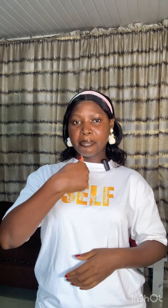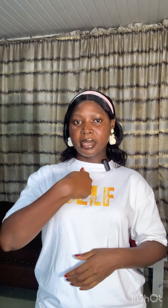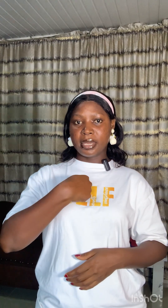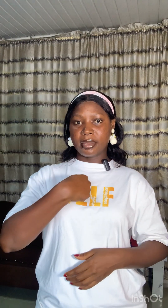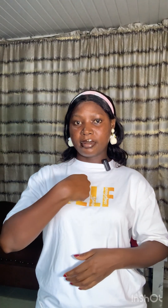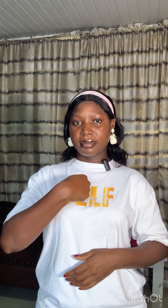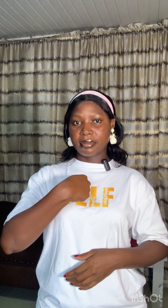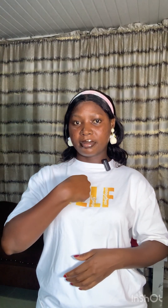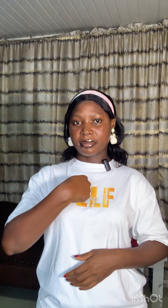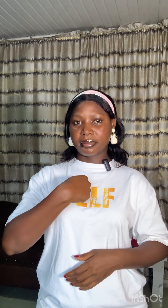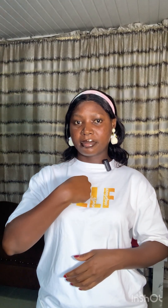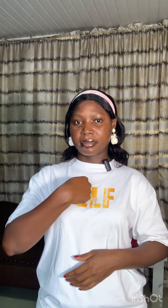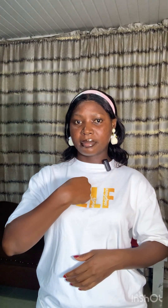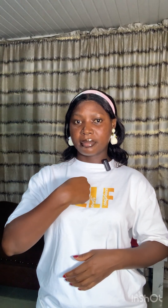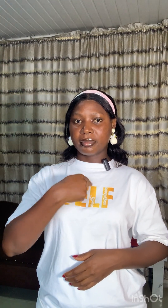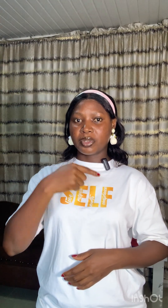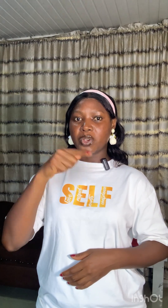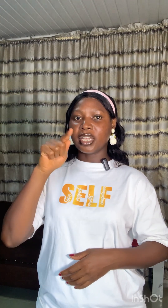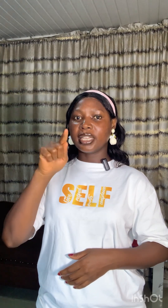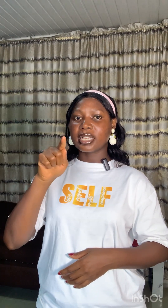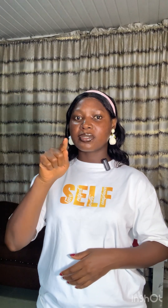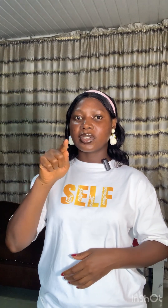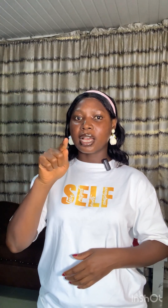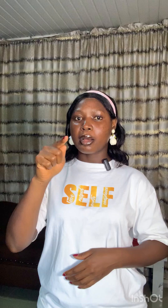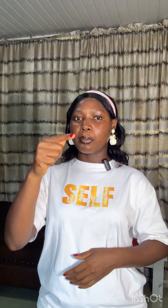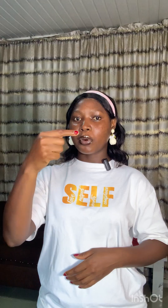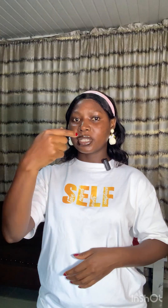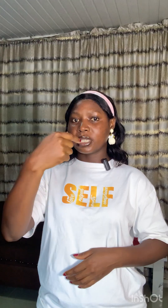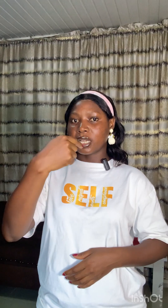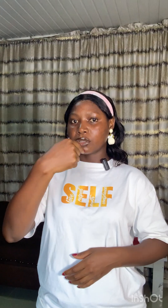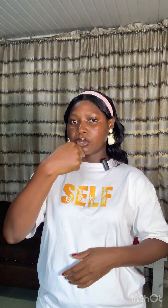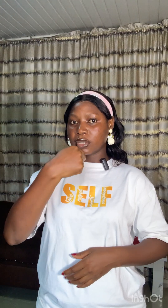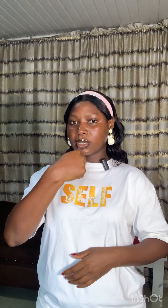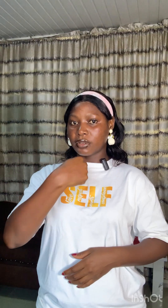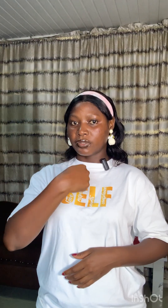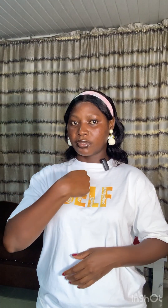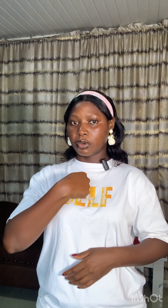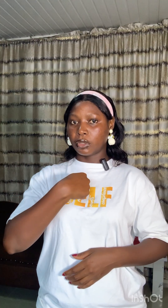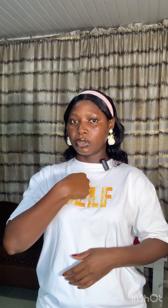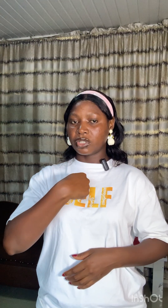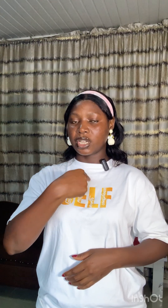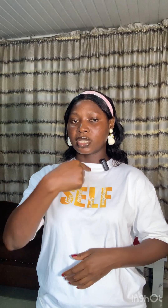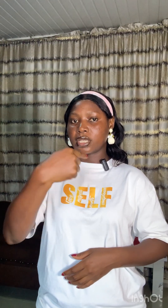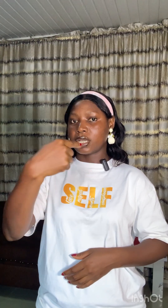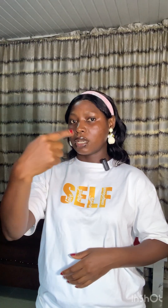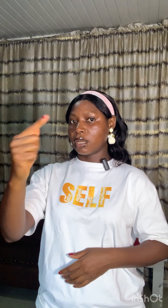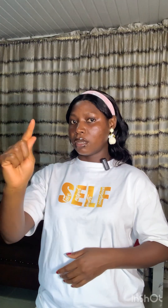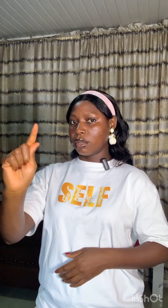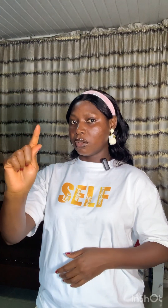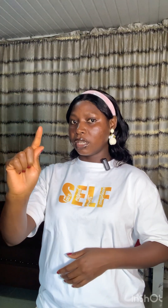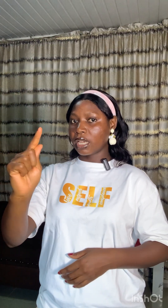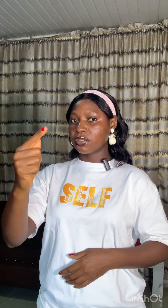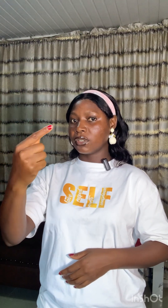Me. Your index finger pointing at yourself on your chest. Your index